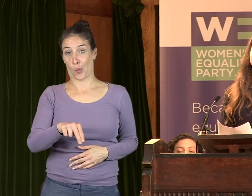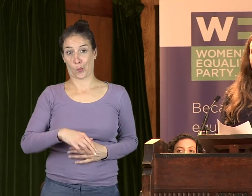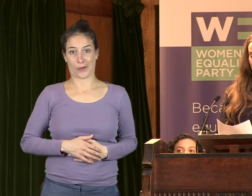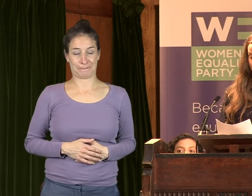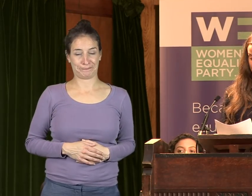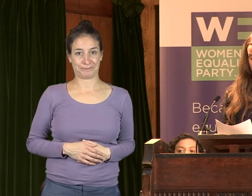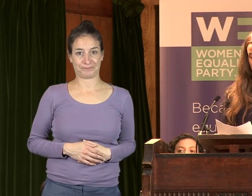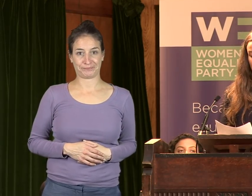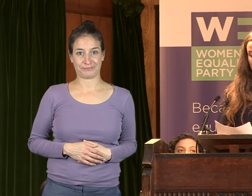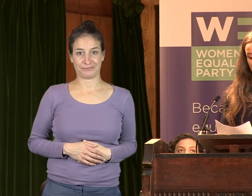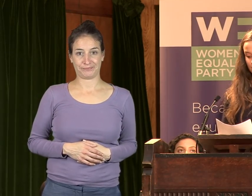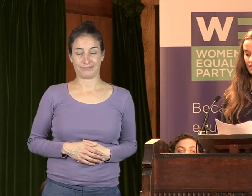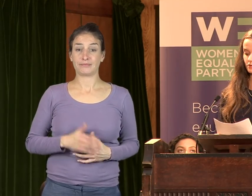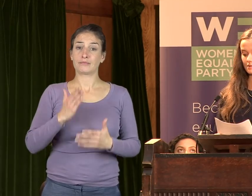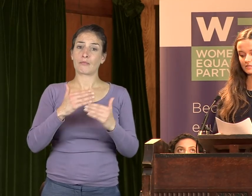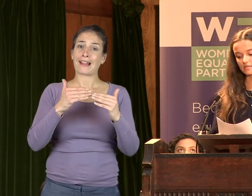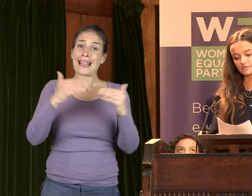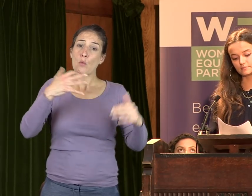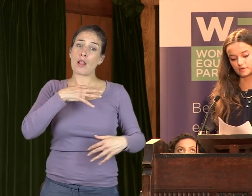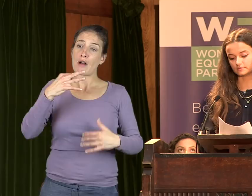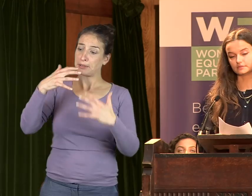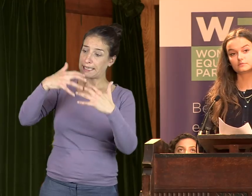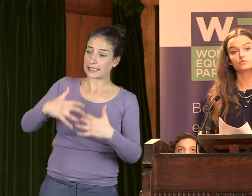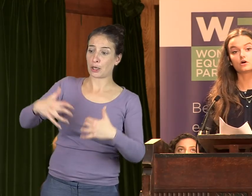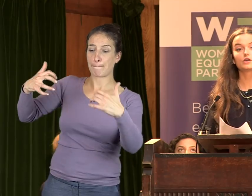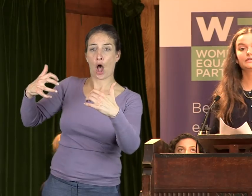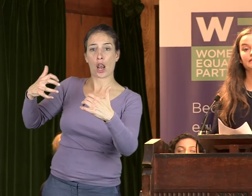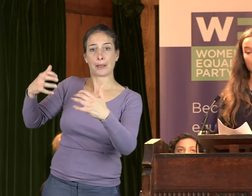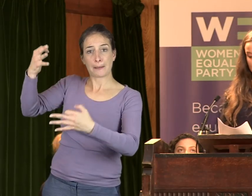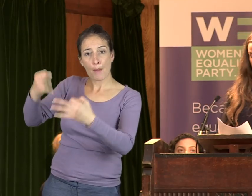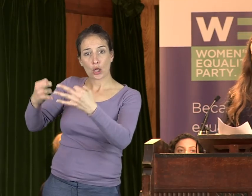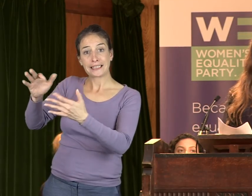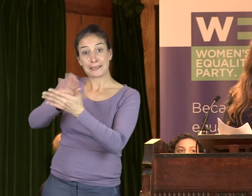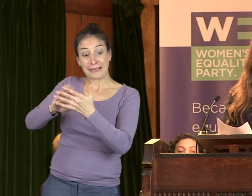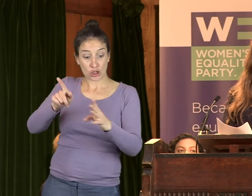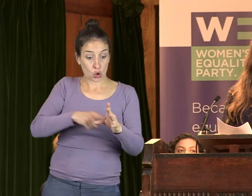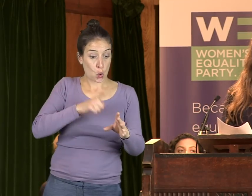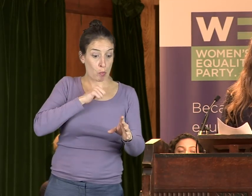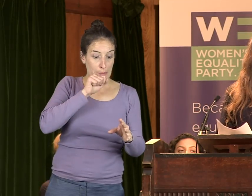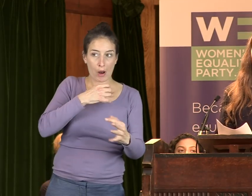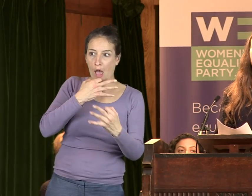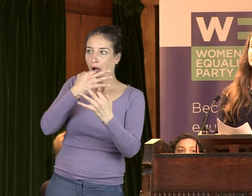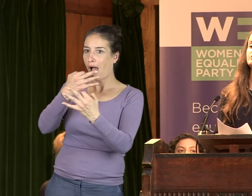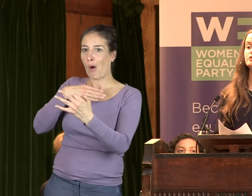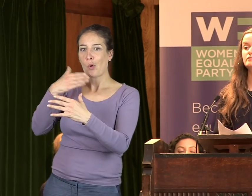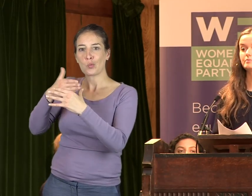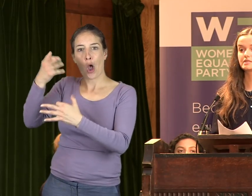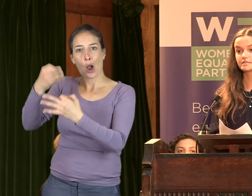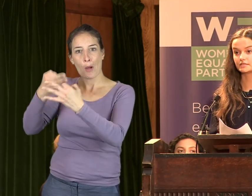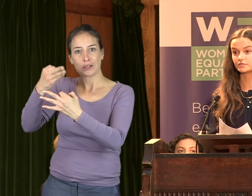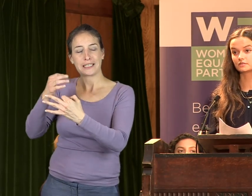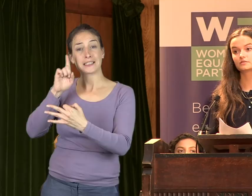The answer, they aren't. Having equal representation in Parliament will not only encourage young women into politics, but will ensure